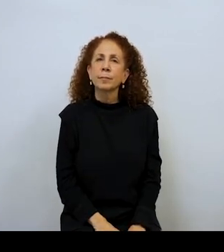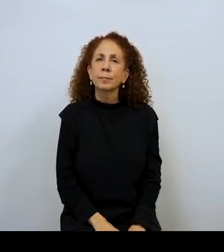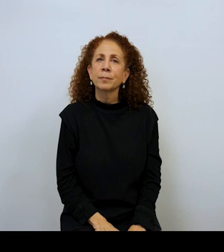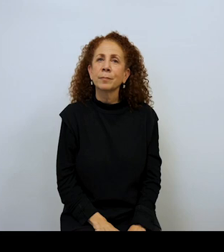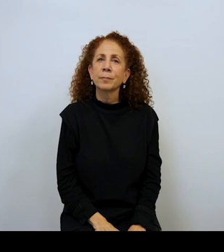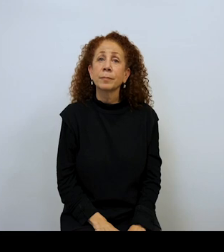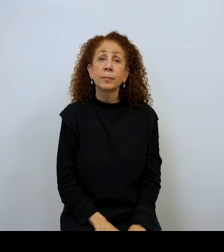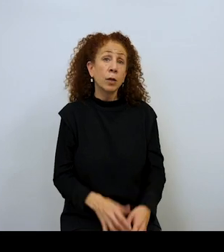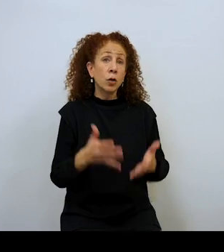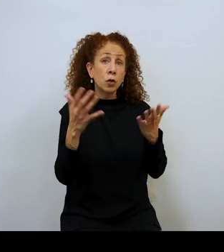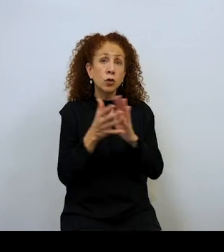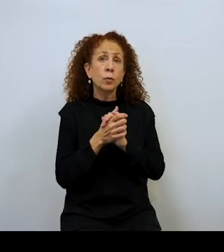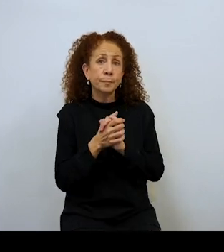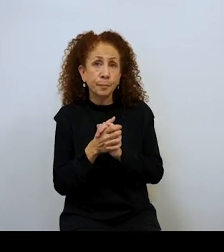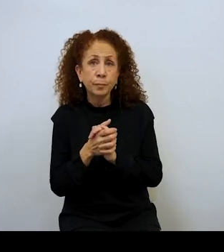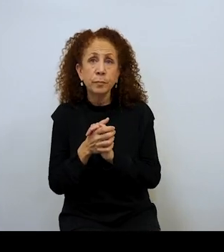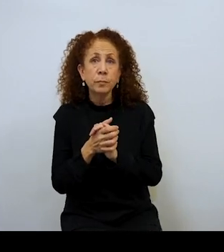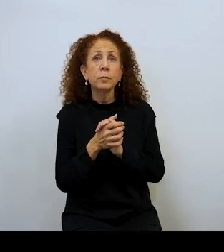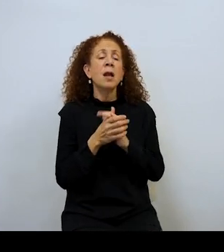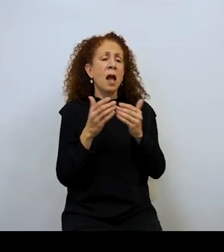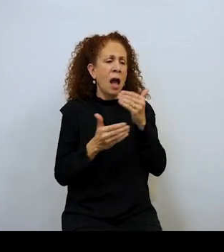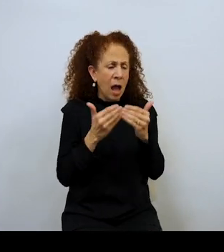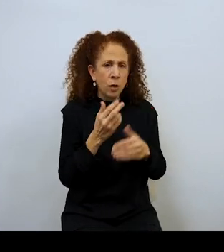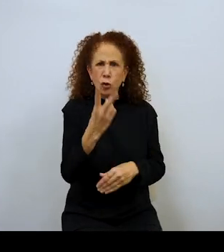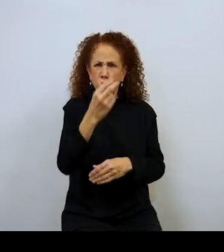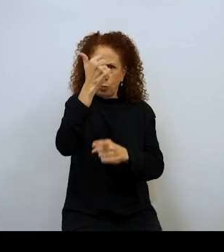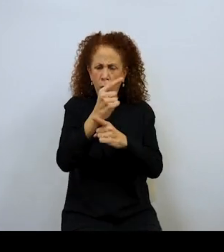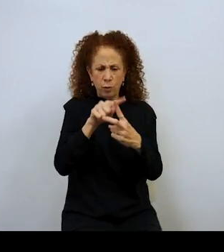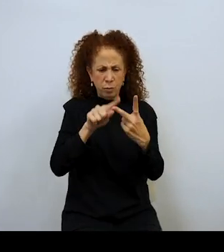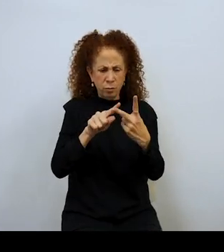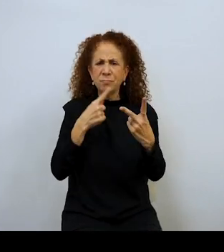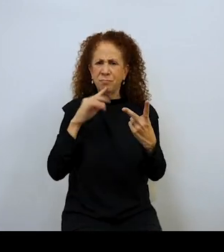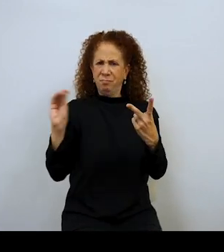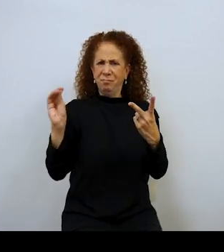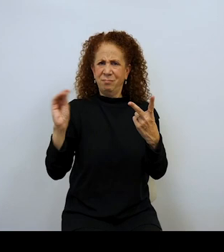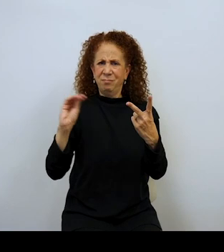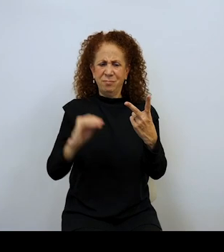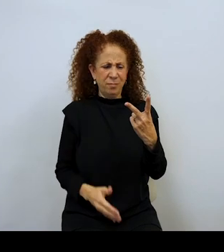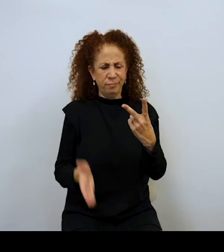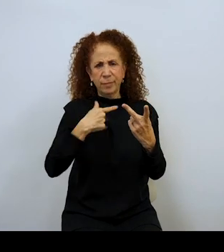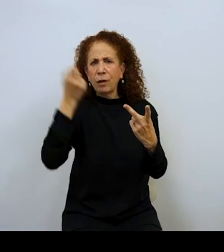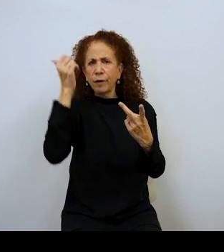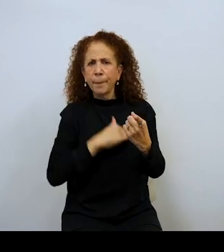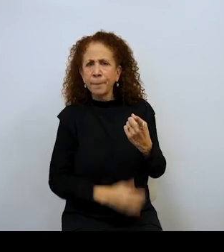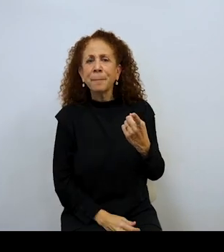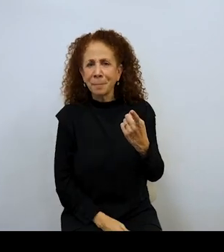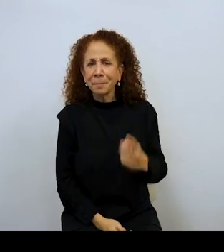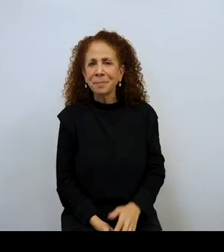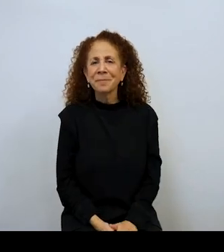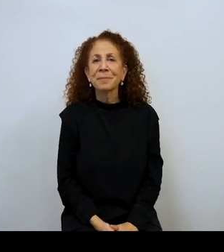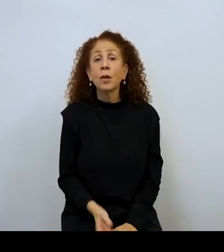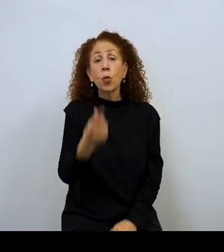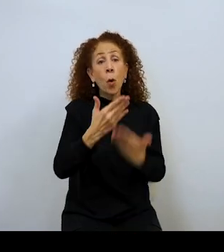it was very clear to me that I would get rid of, and that two brothers, that actually the other one doesn't serve a purpose. Doesn't do much, yes. Too much yes. to get rid of him. Yes. The